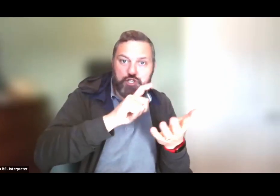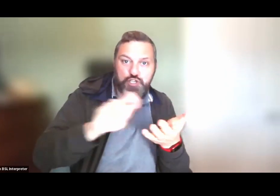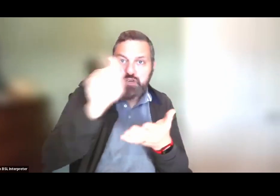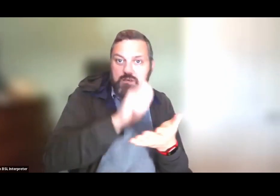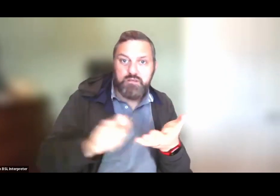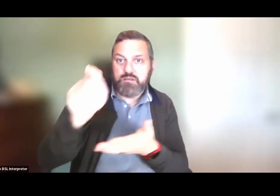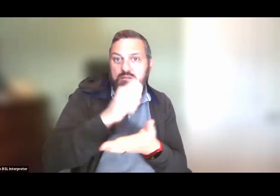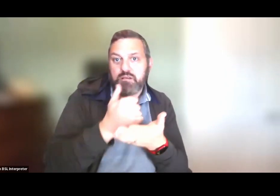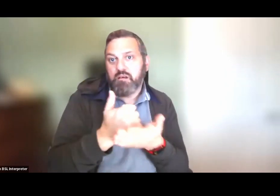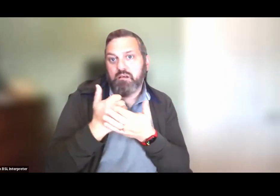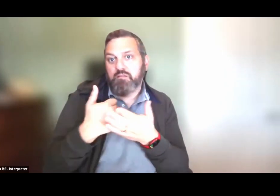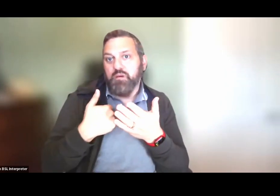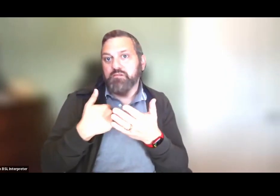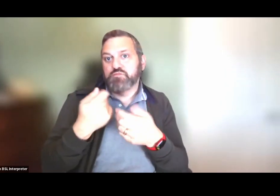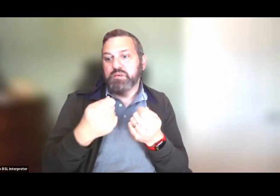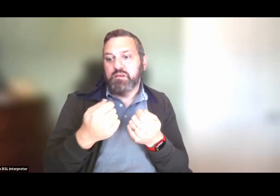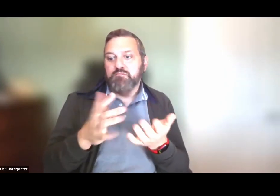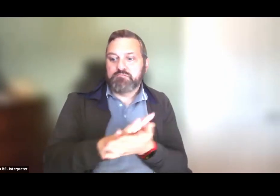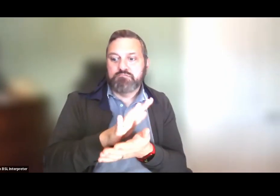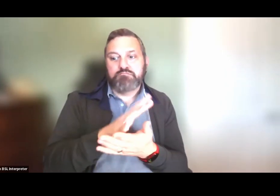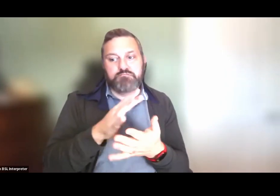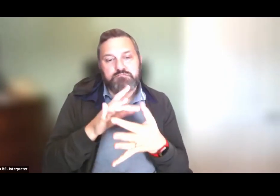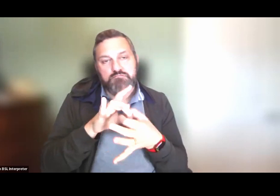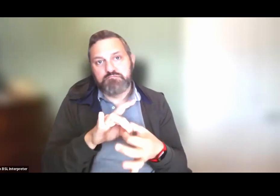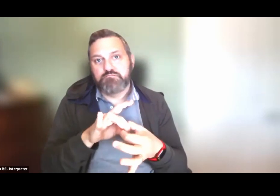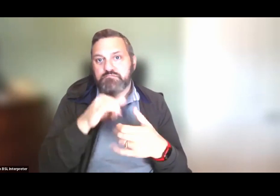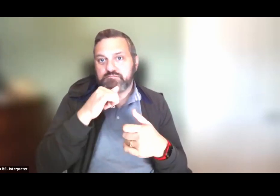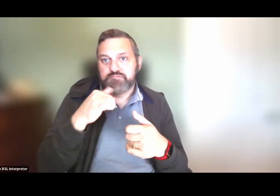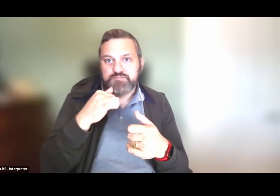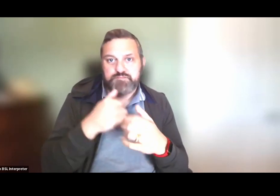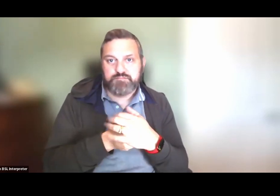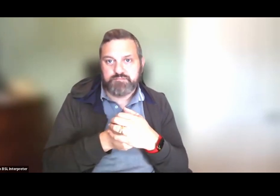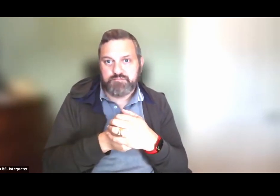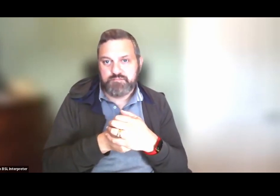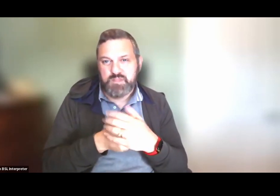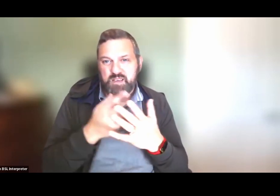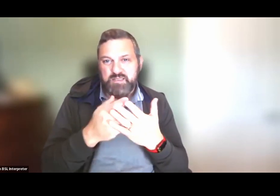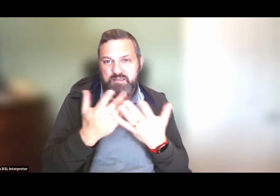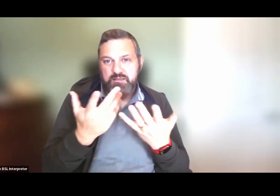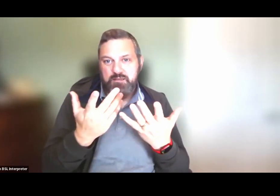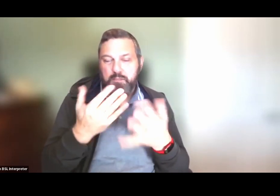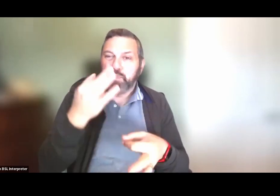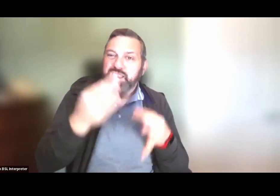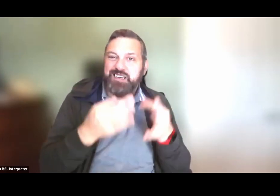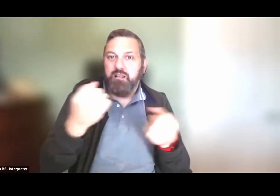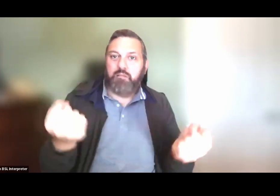and inviting and playful to everybody. So that's a very kind of political power of pictures.